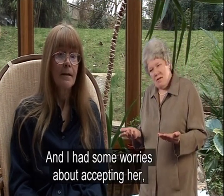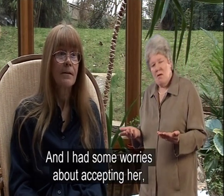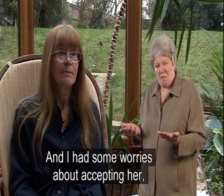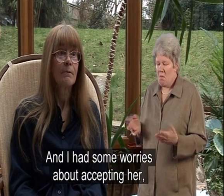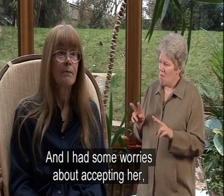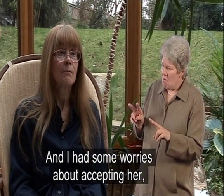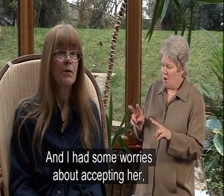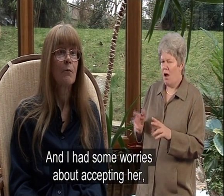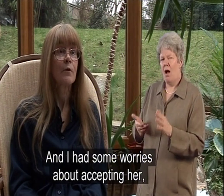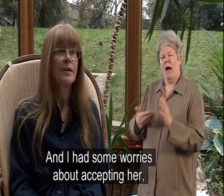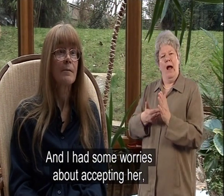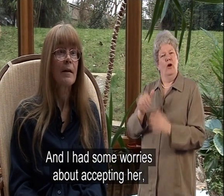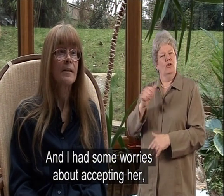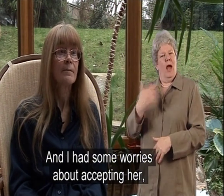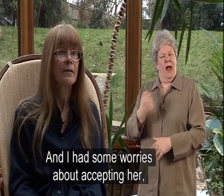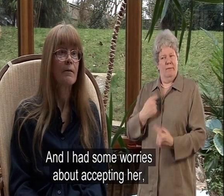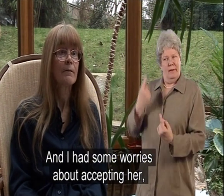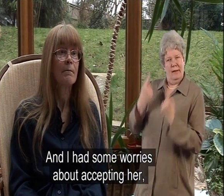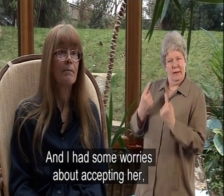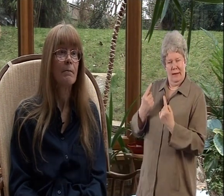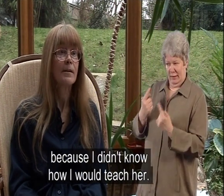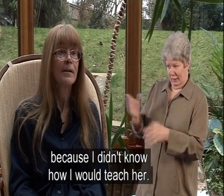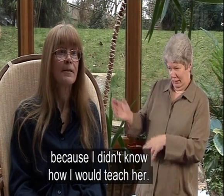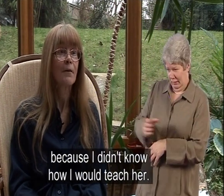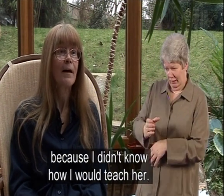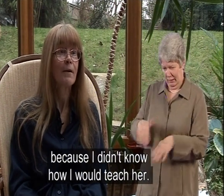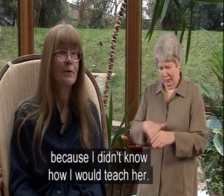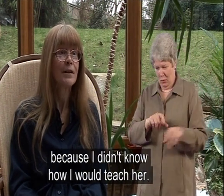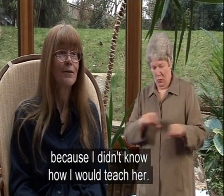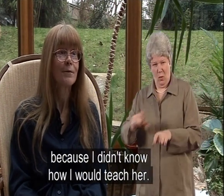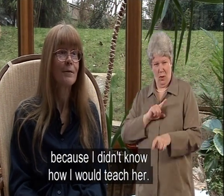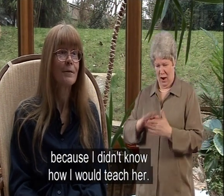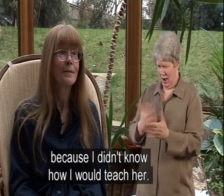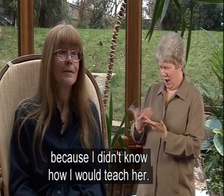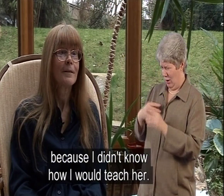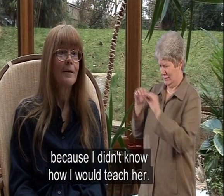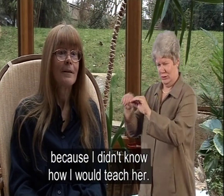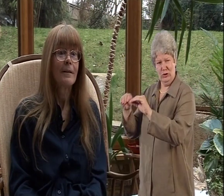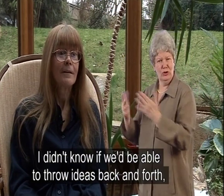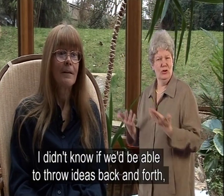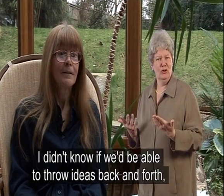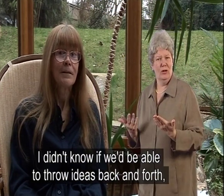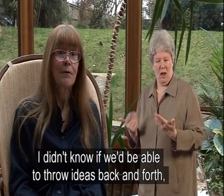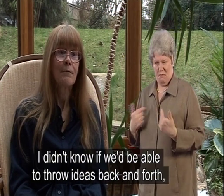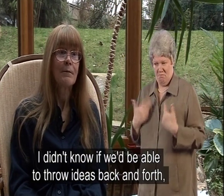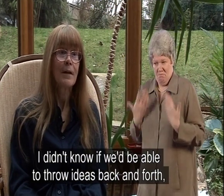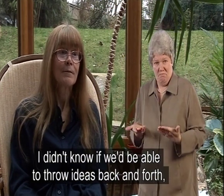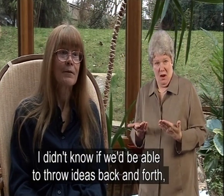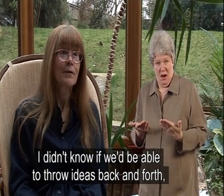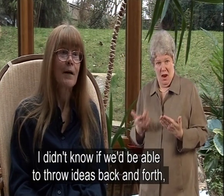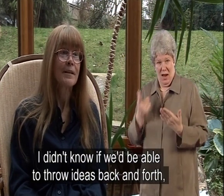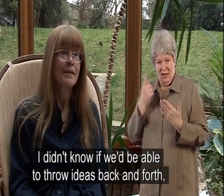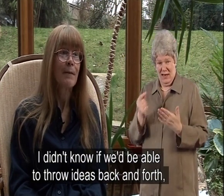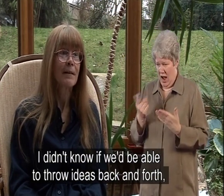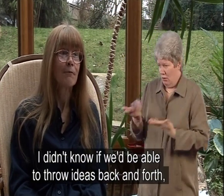And I had some worries about accepting her because I didn't know how I would teach her. And I didn't know if we'd be able